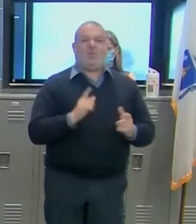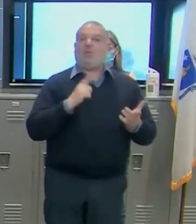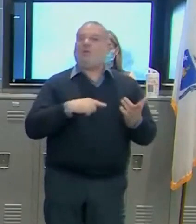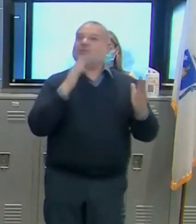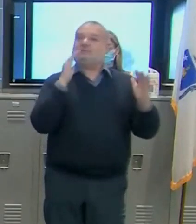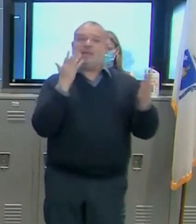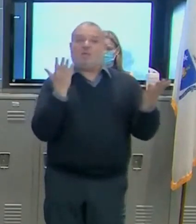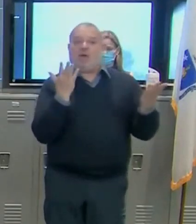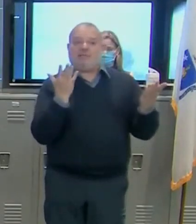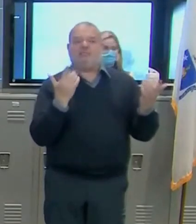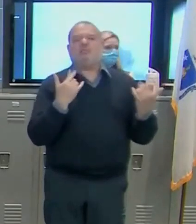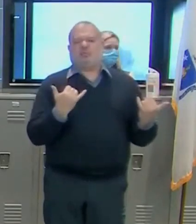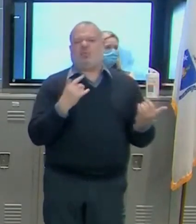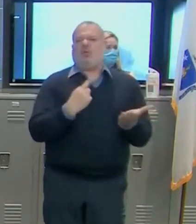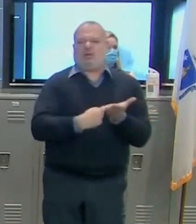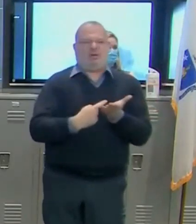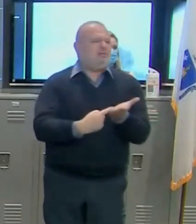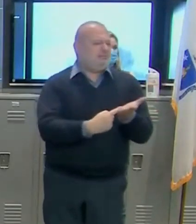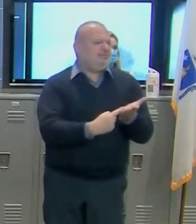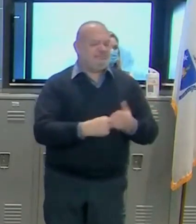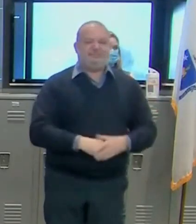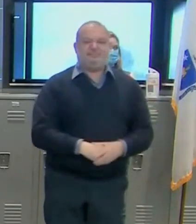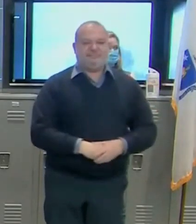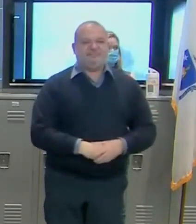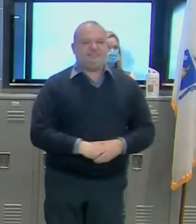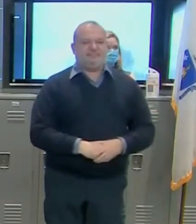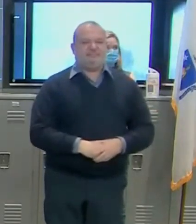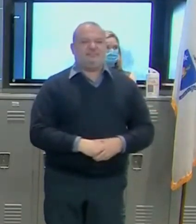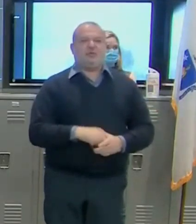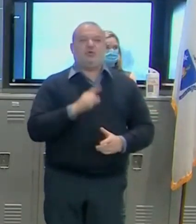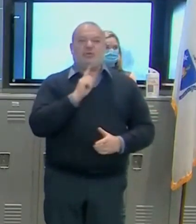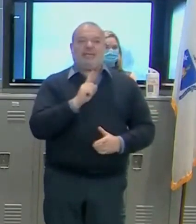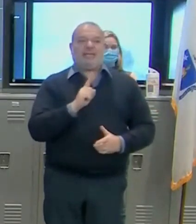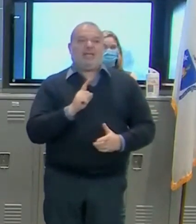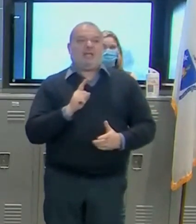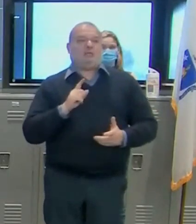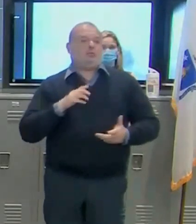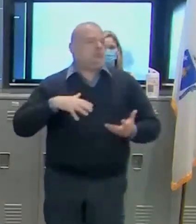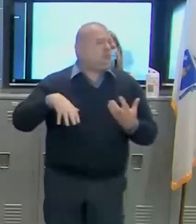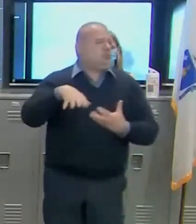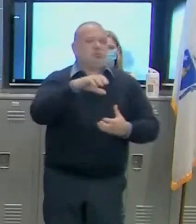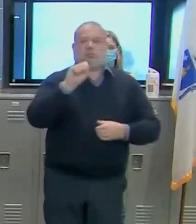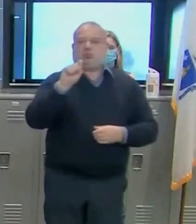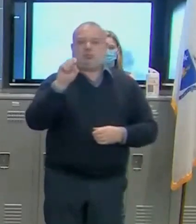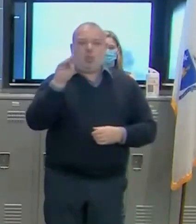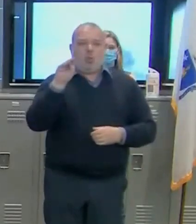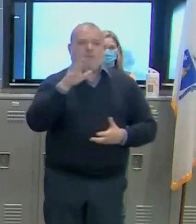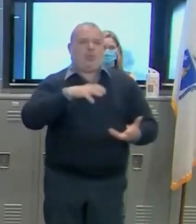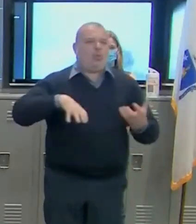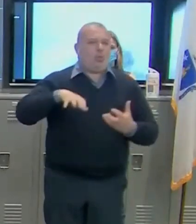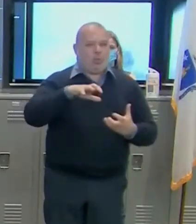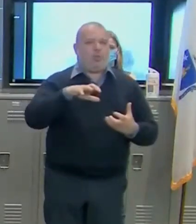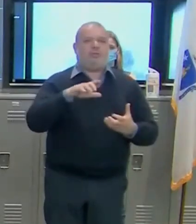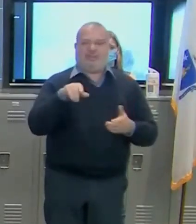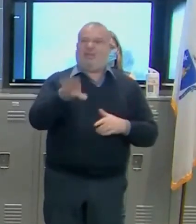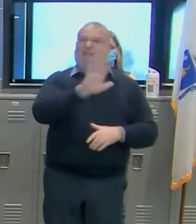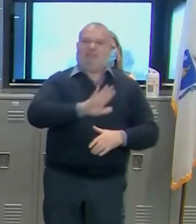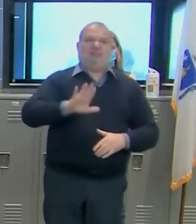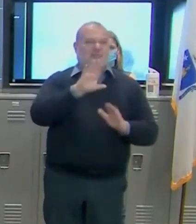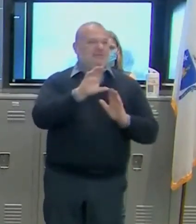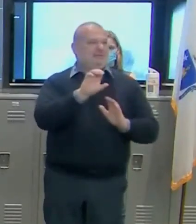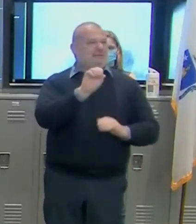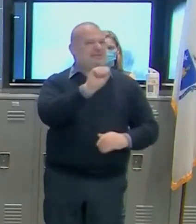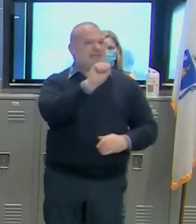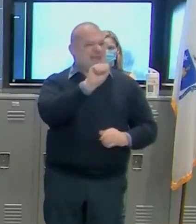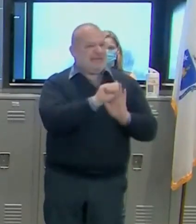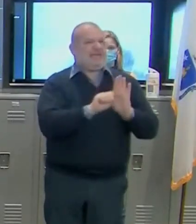predicted. It's bringing strong winds and lots of snow across the Commonwealth, with coastal, eastern, and southeastern communities getting